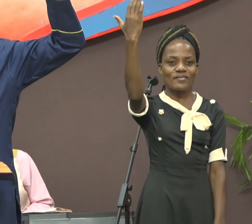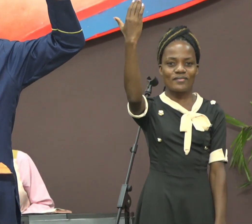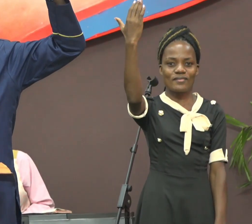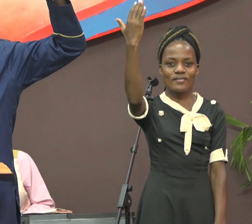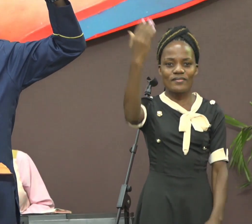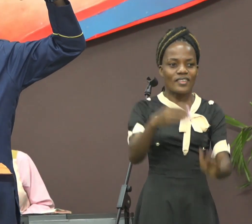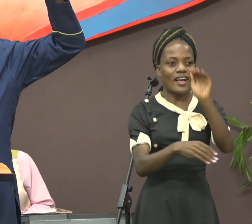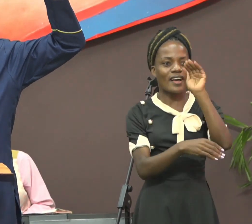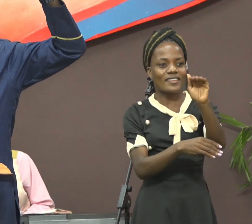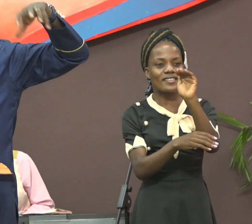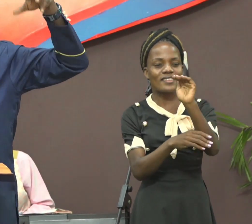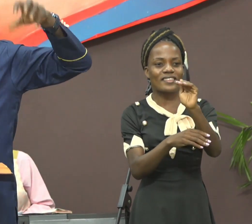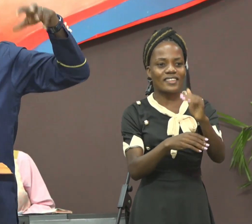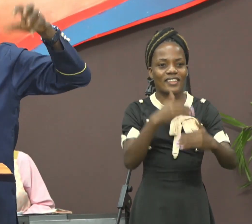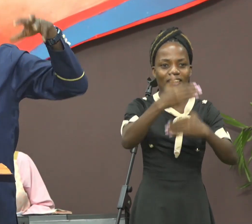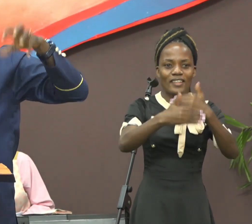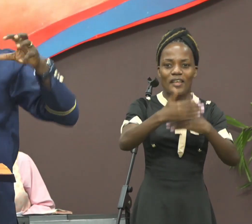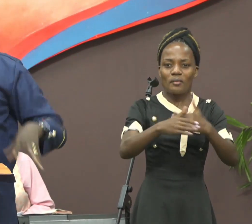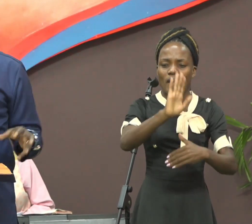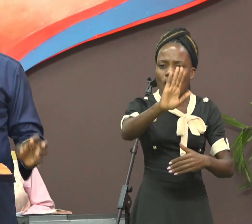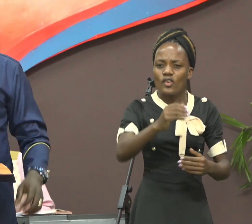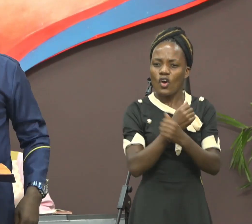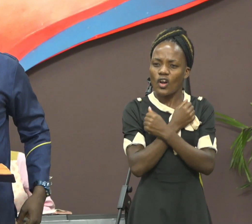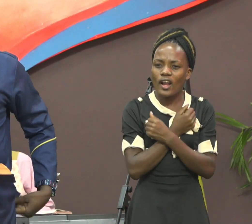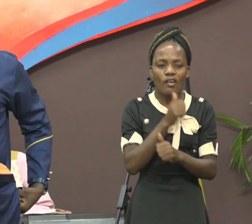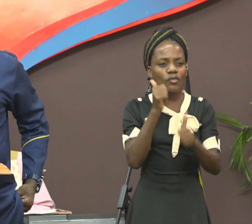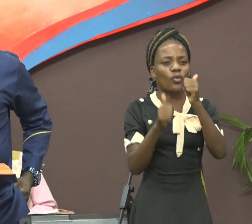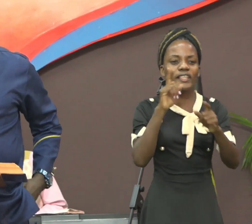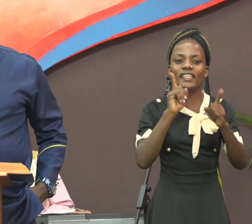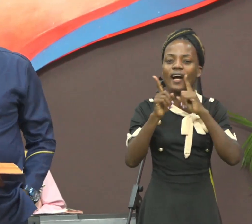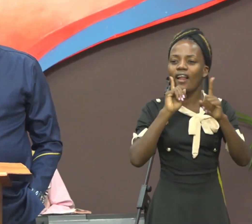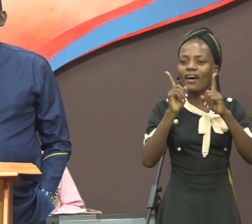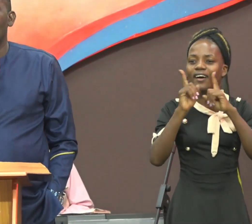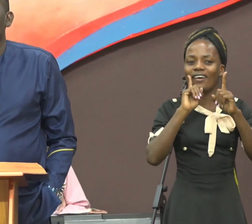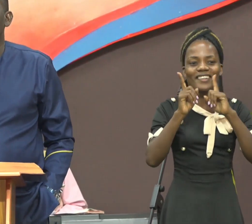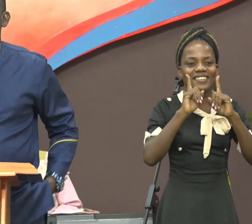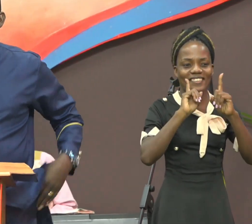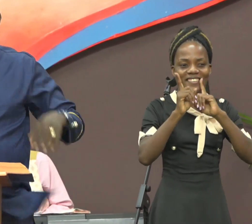tell. Uza neighbor. Ask your neighbor. What color is your love?